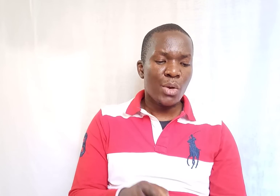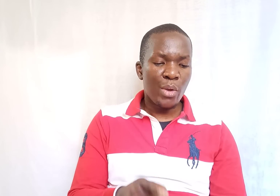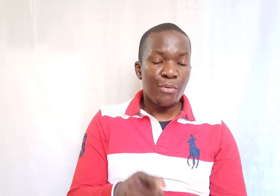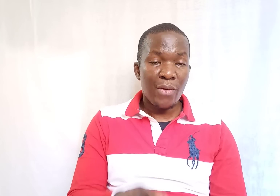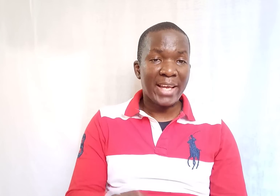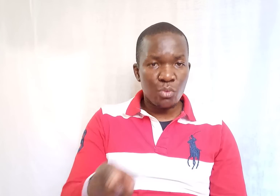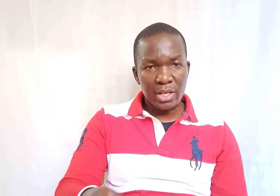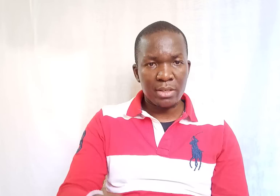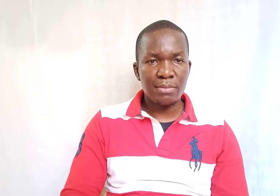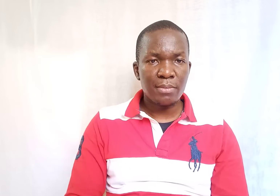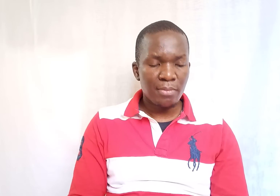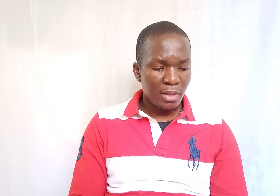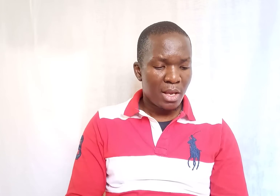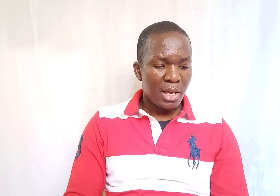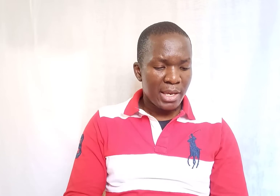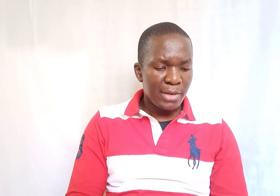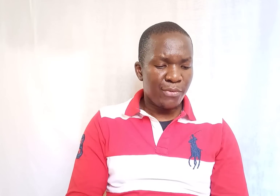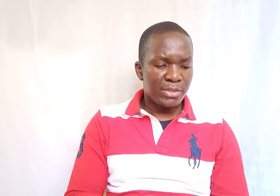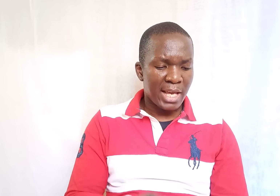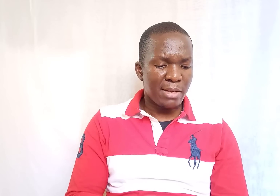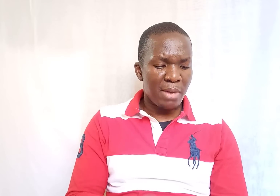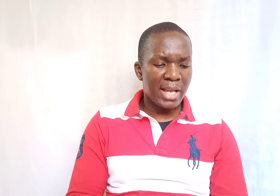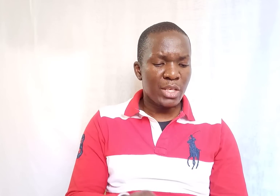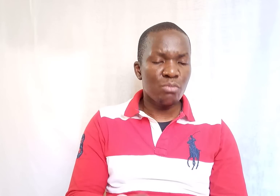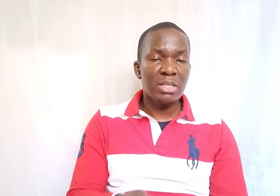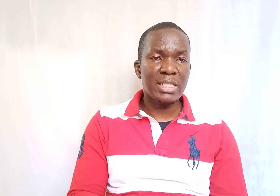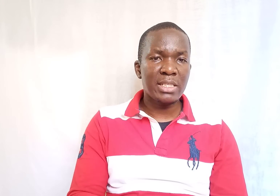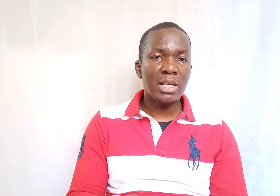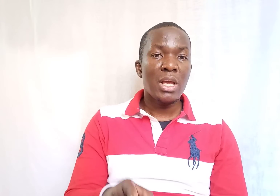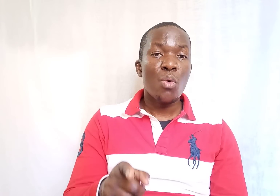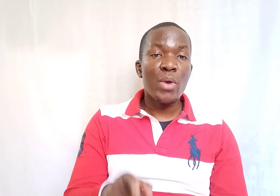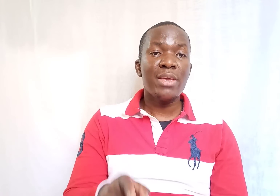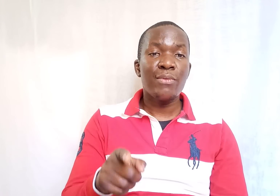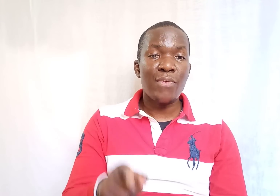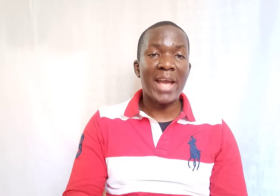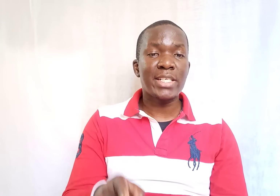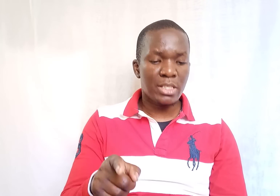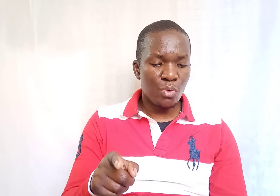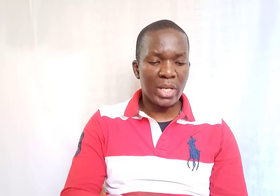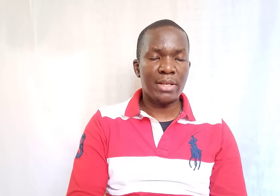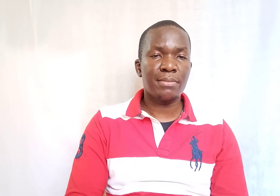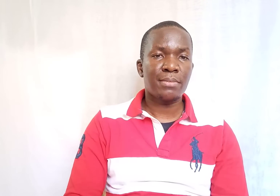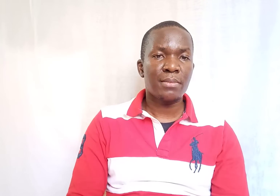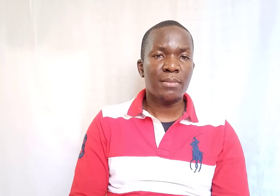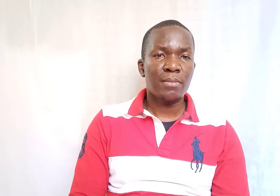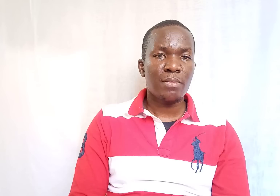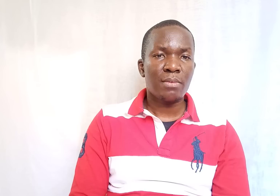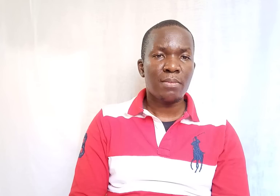we fight will. If son mine you beat, we fight will.